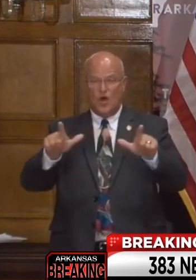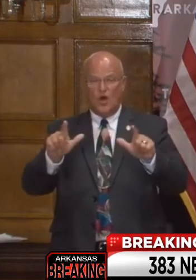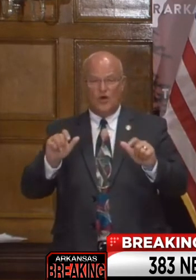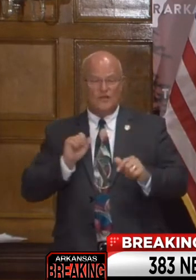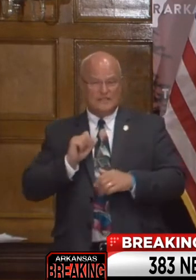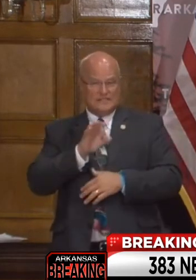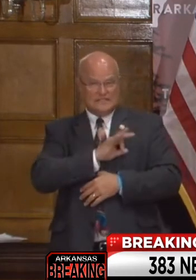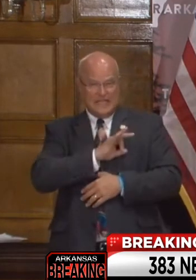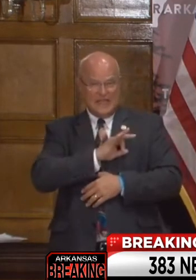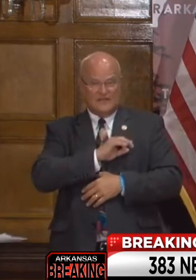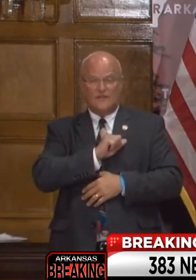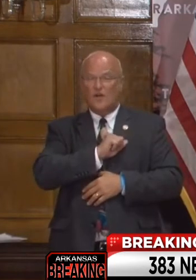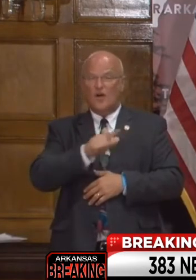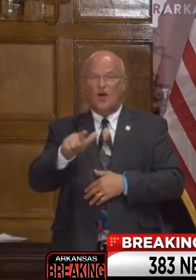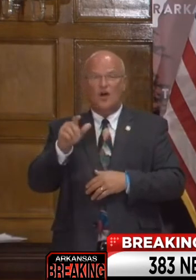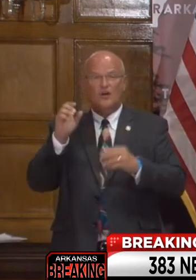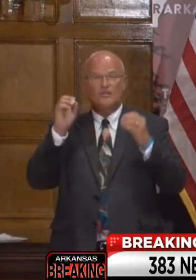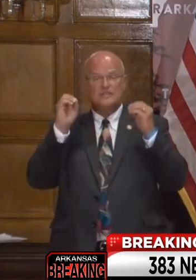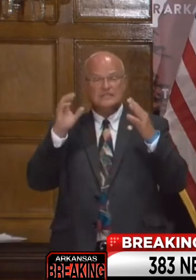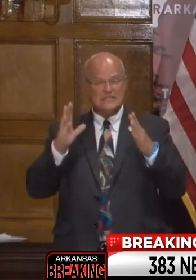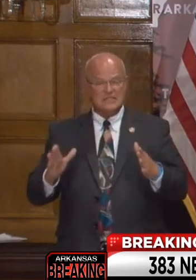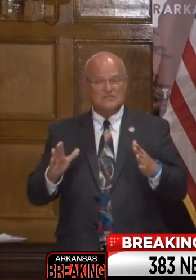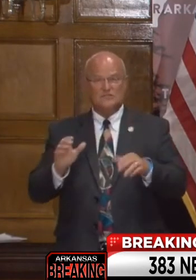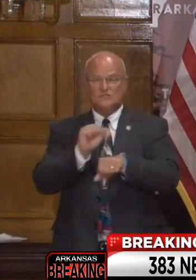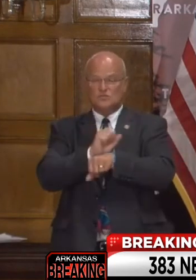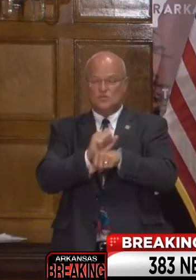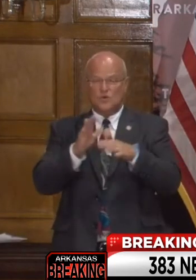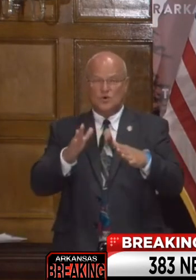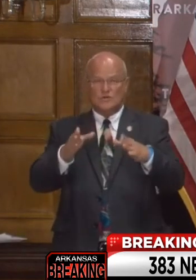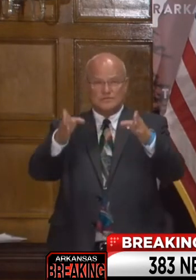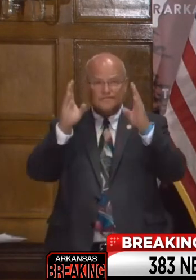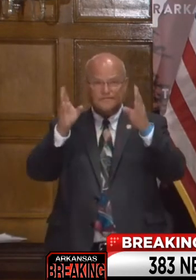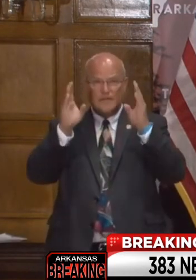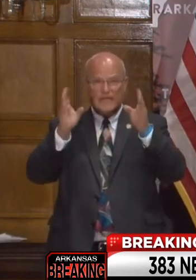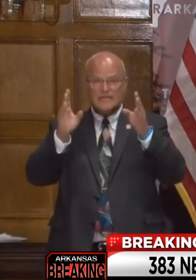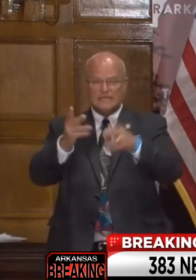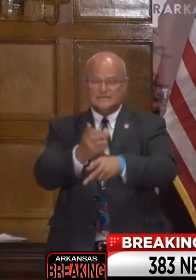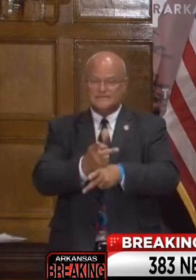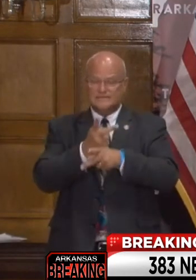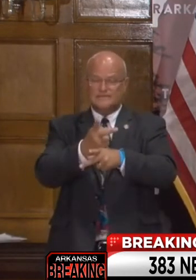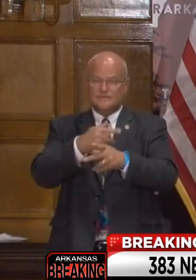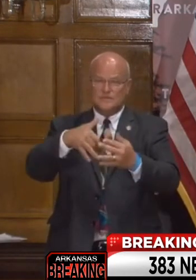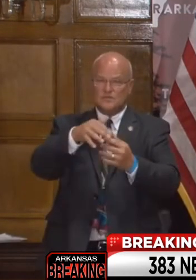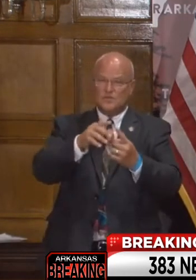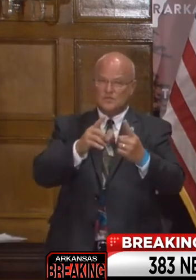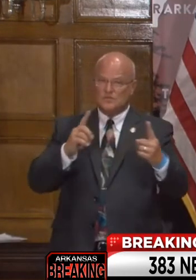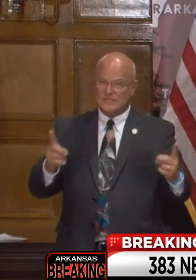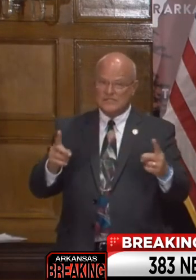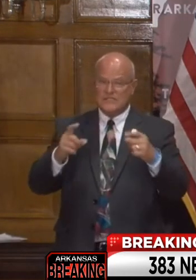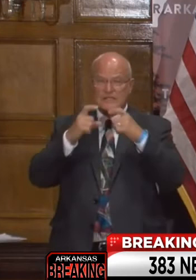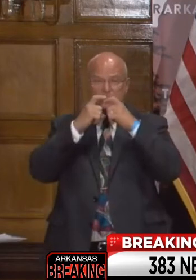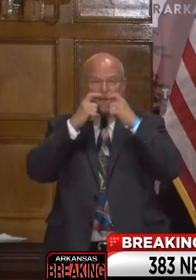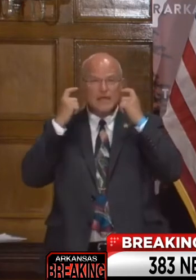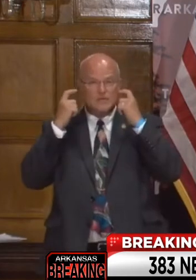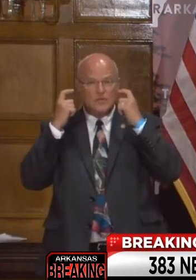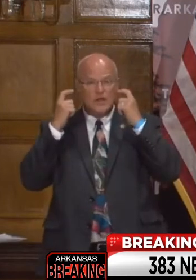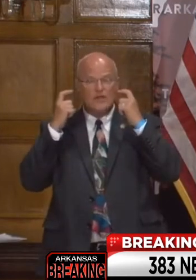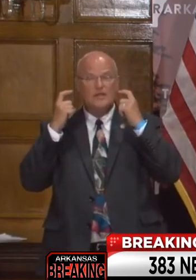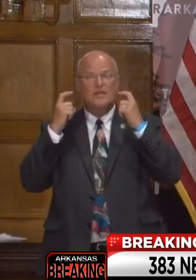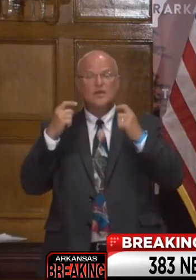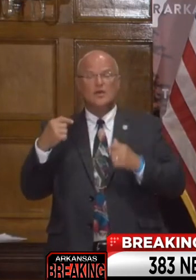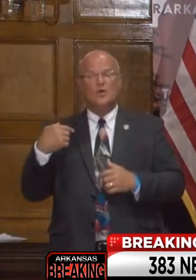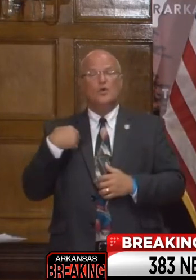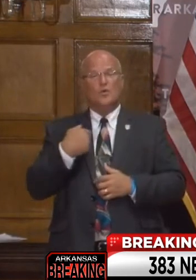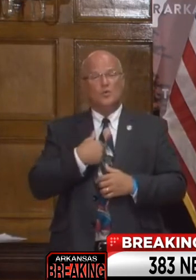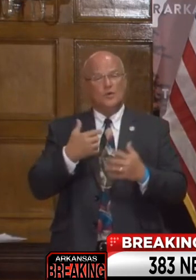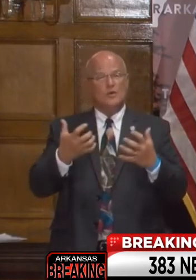the faculty at our colleges and universities to pay attention to the precautions, the social distancing, the mask wearing.